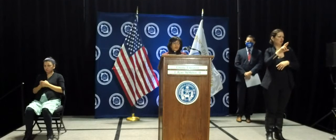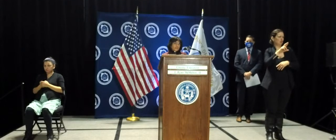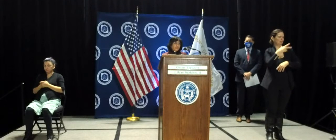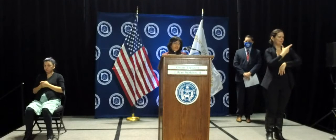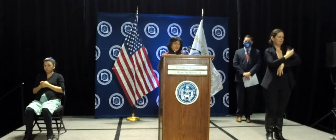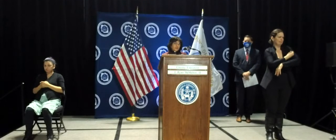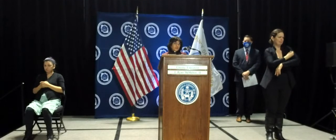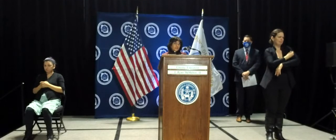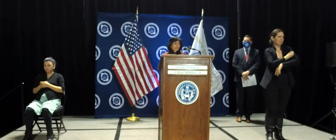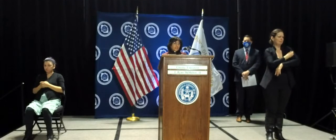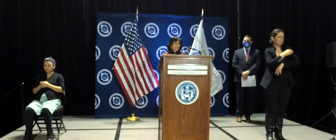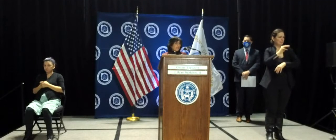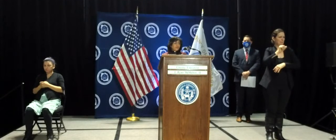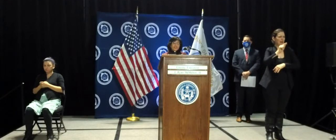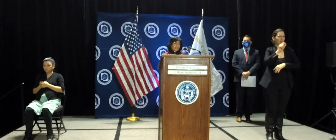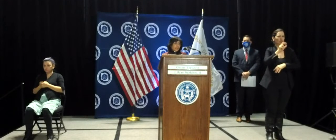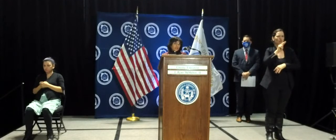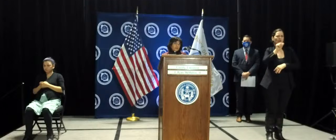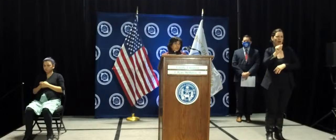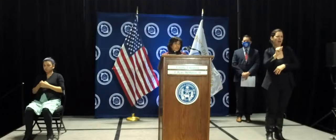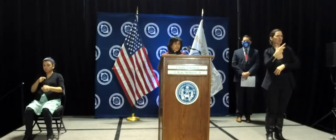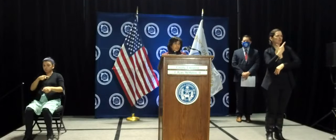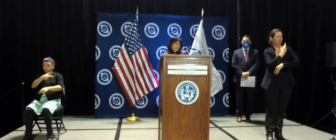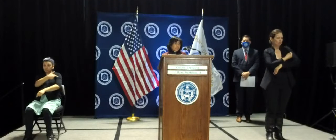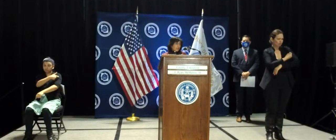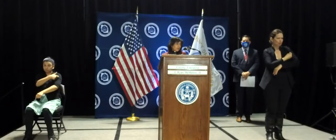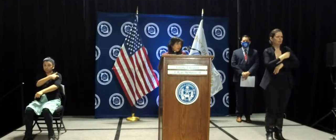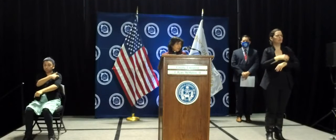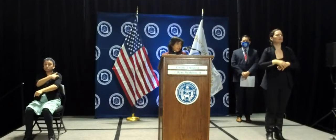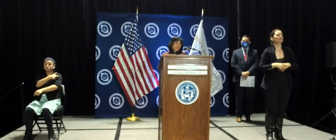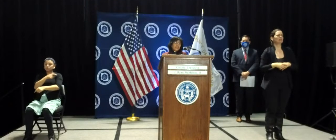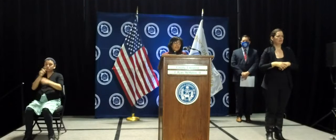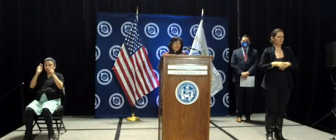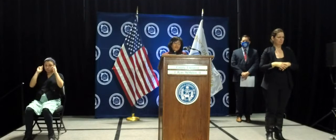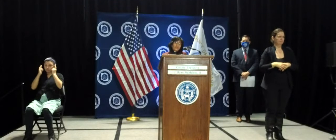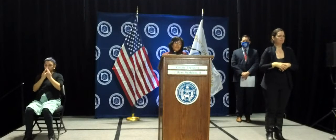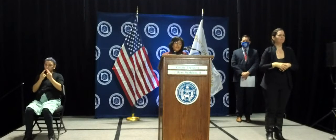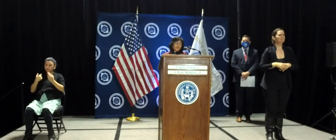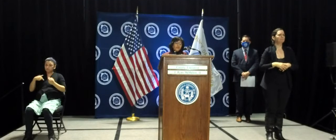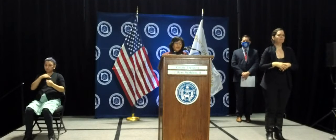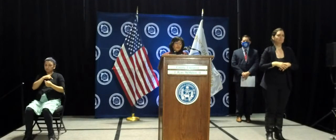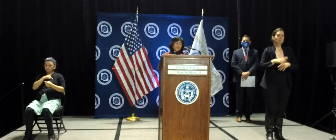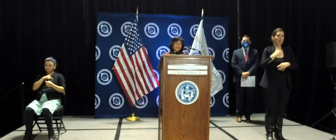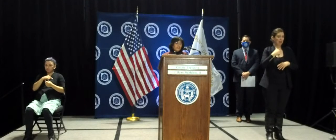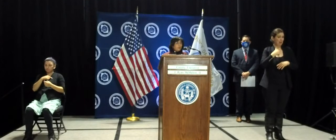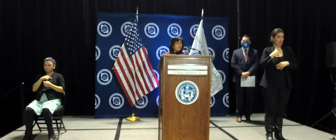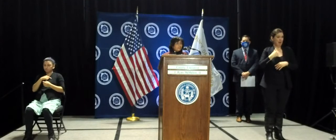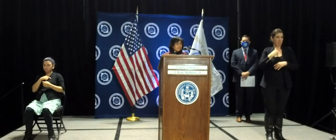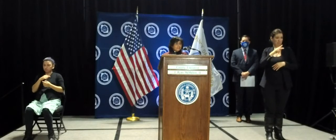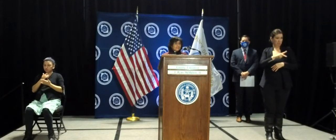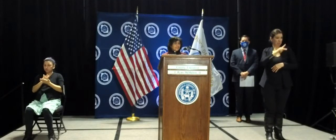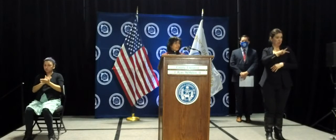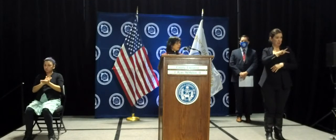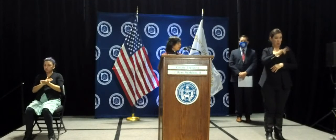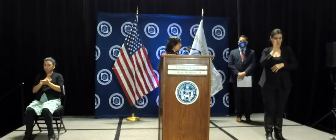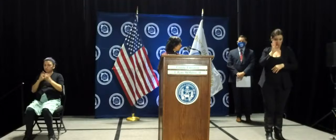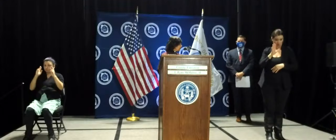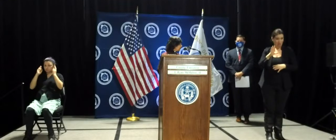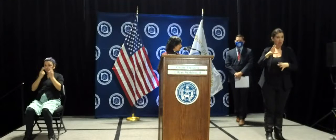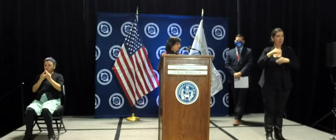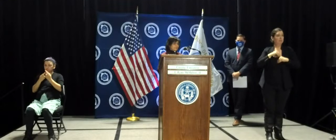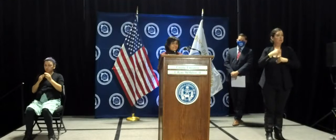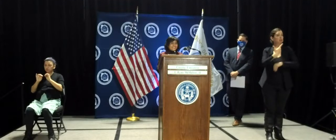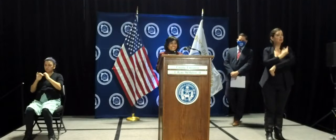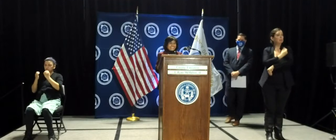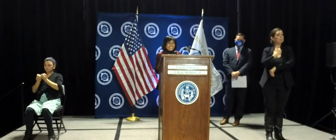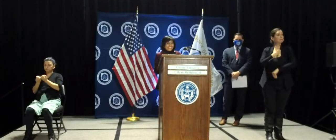are going to save our community and bring the economy back. And I will take it as soon as it's available in public, along with